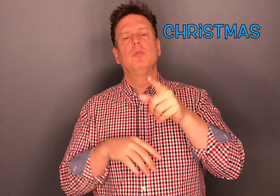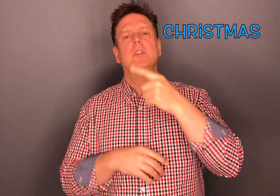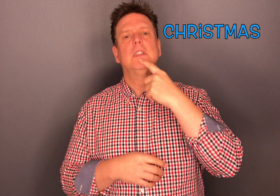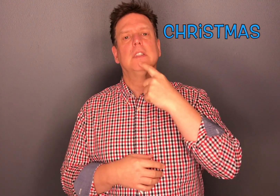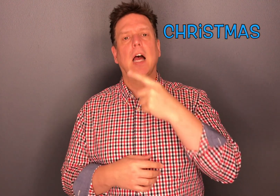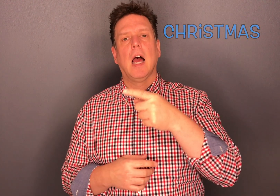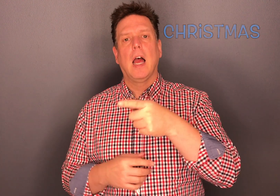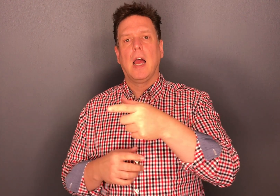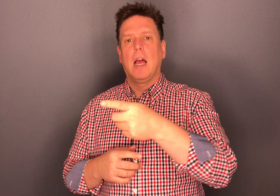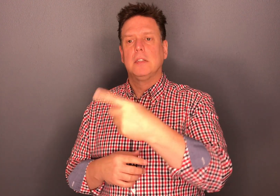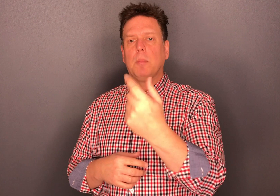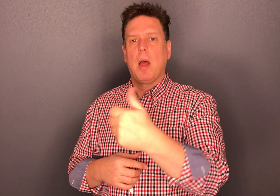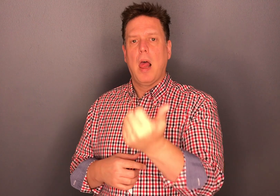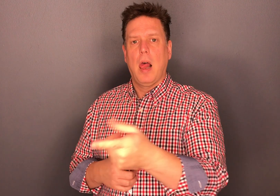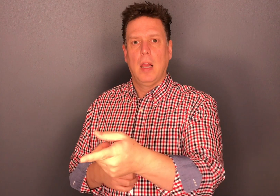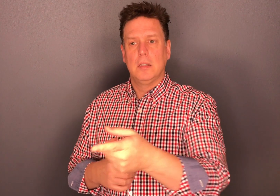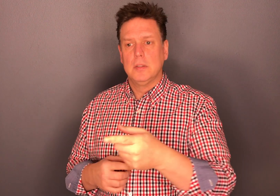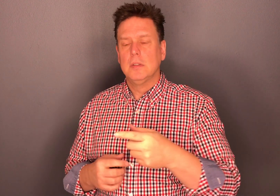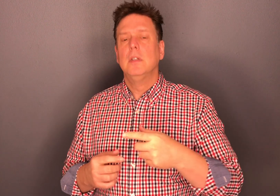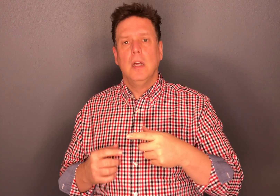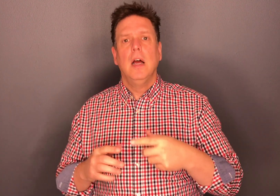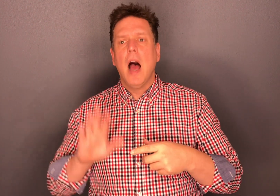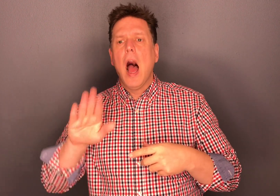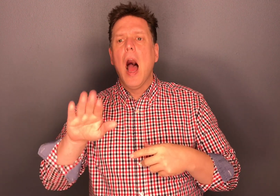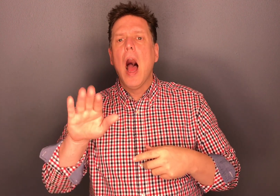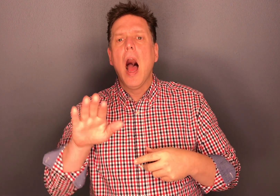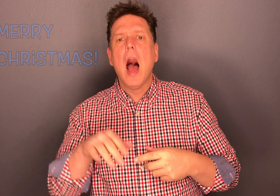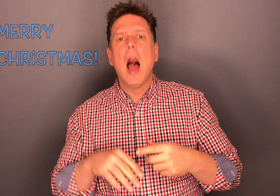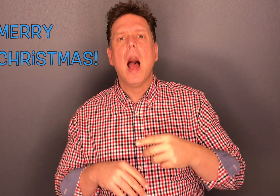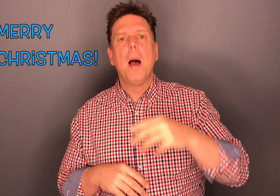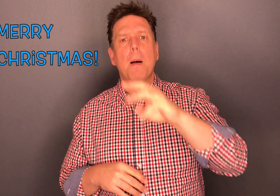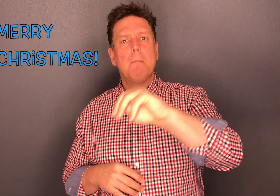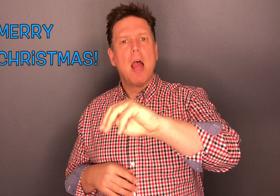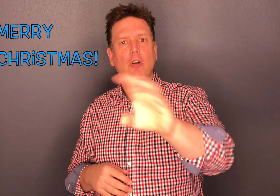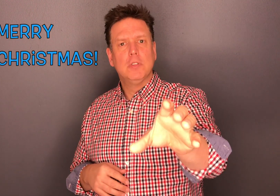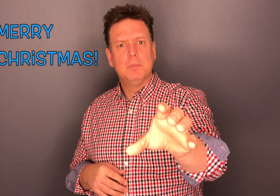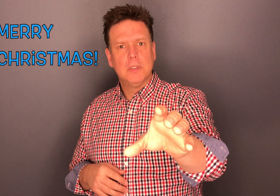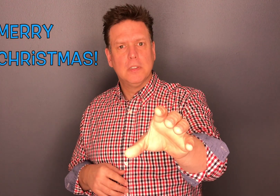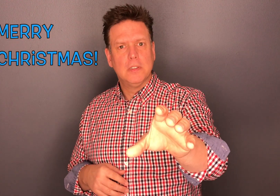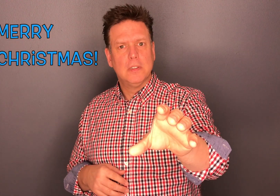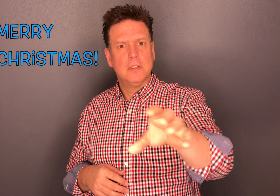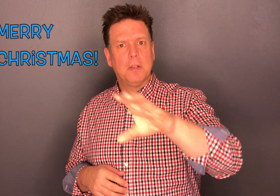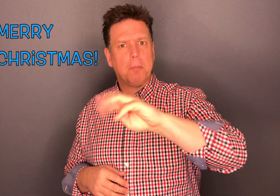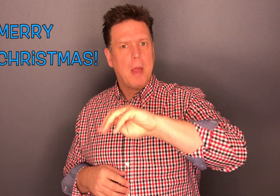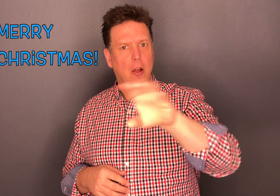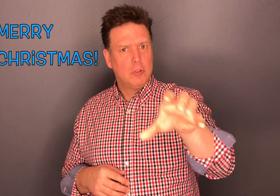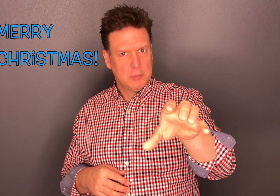It's different if you're trying to say to somebody else, hey, Merry Christmas. It looks like